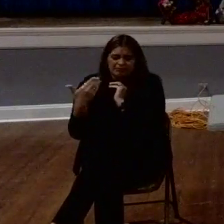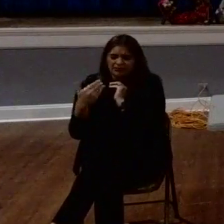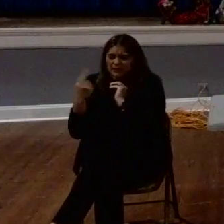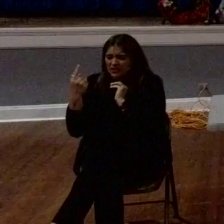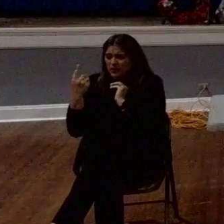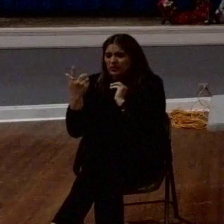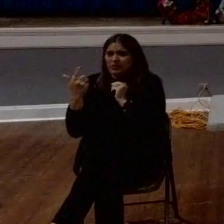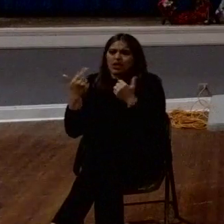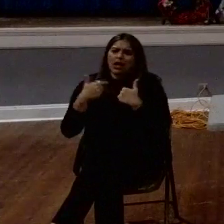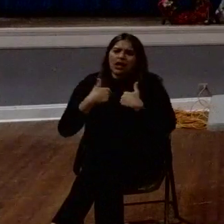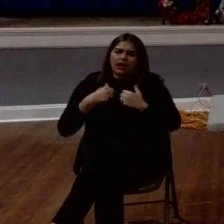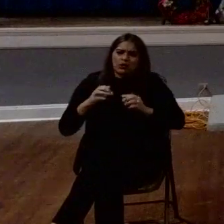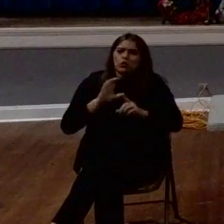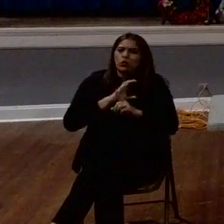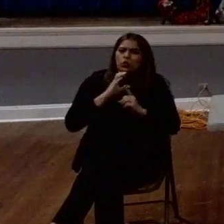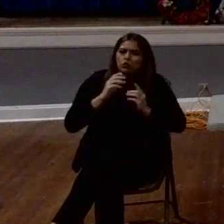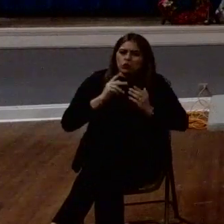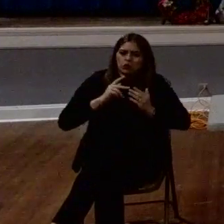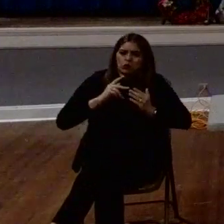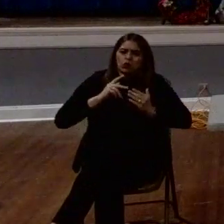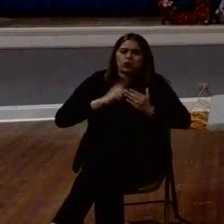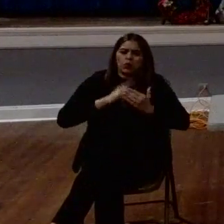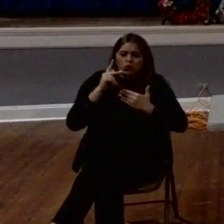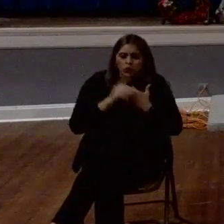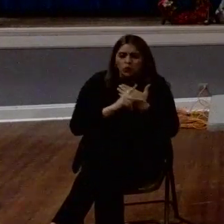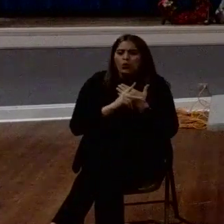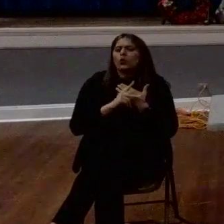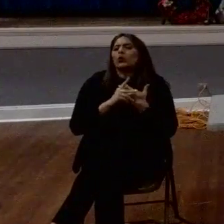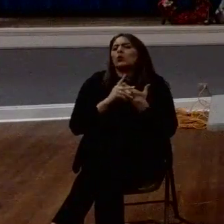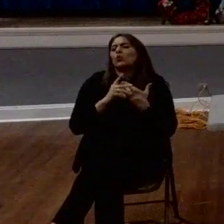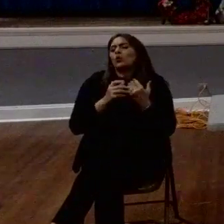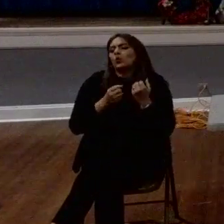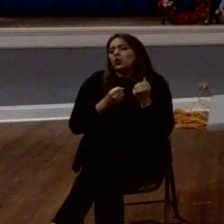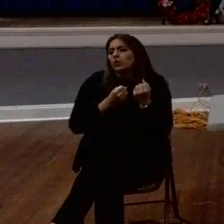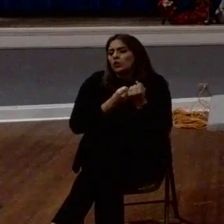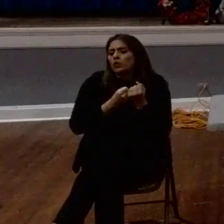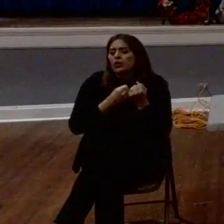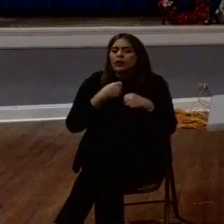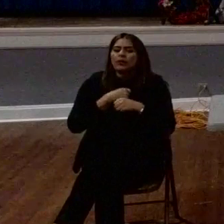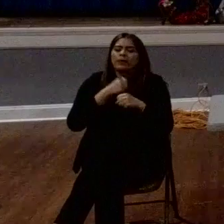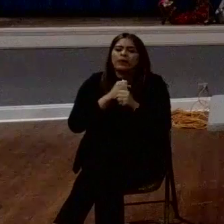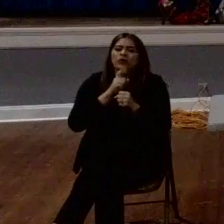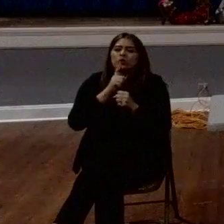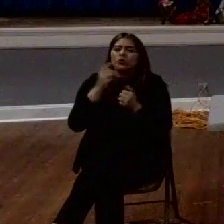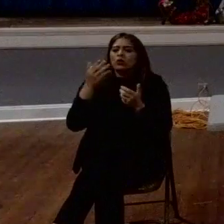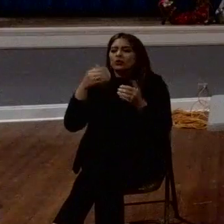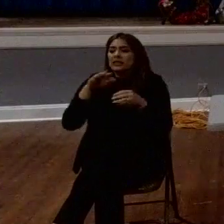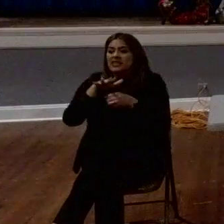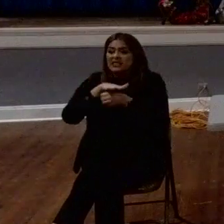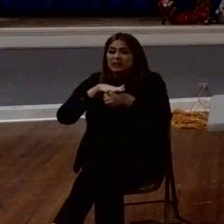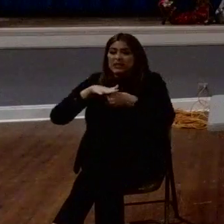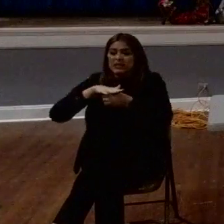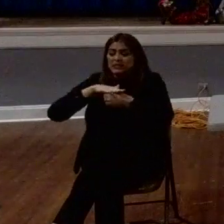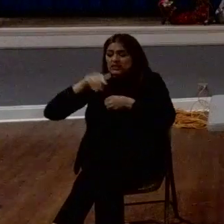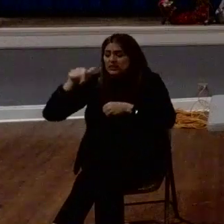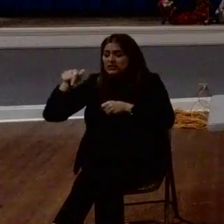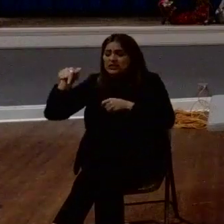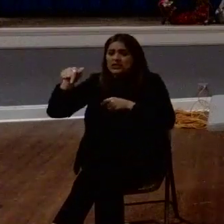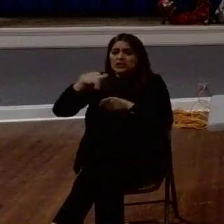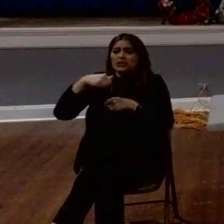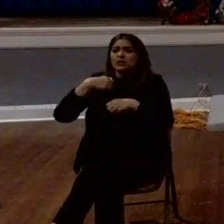that does cultural programming, making sure that whatever spaces, including, you know, to